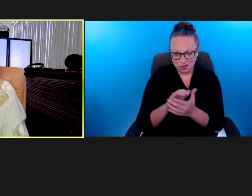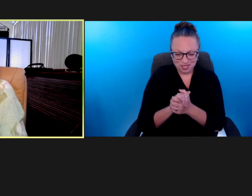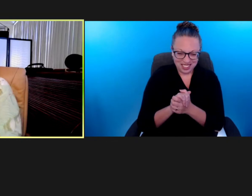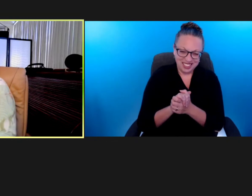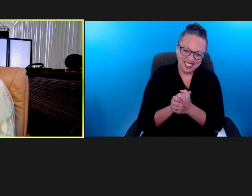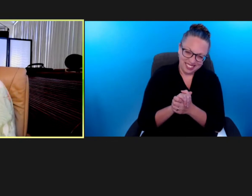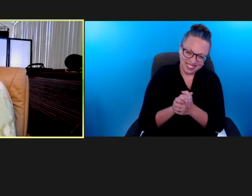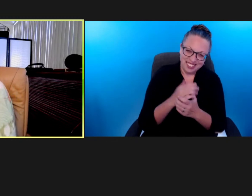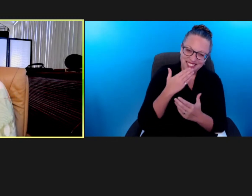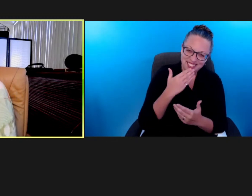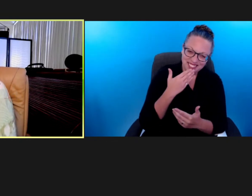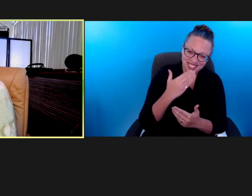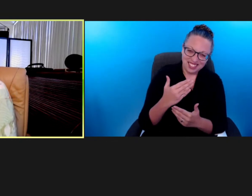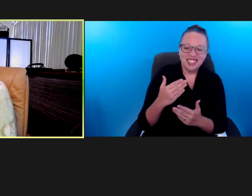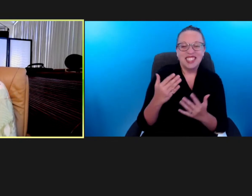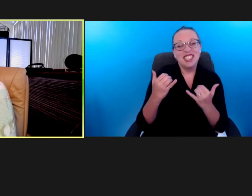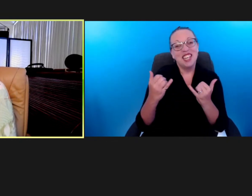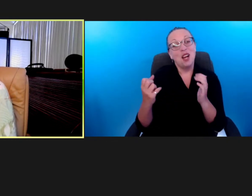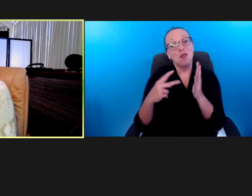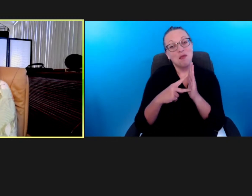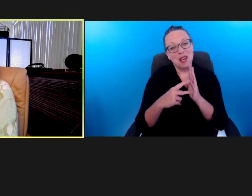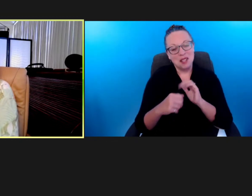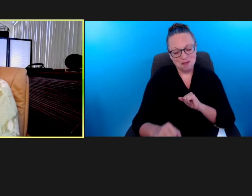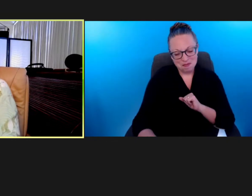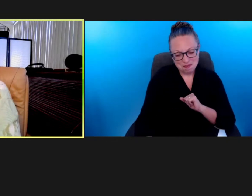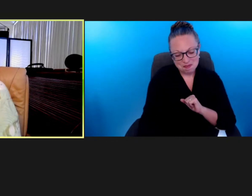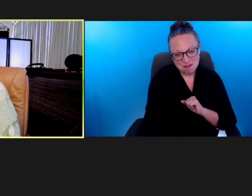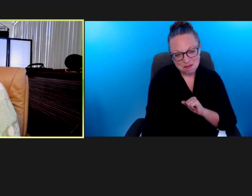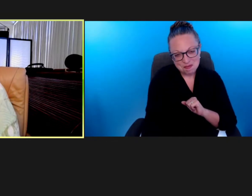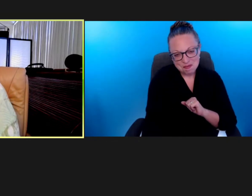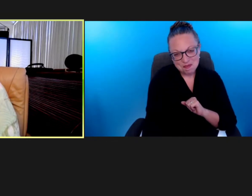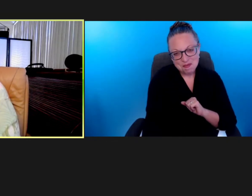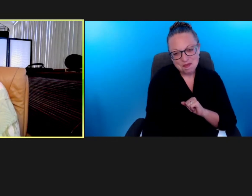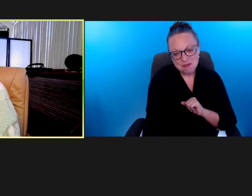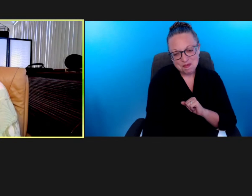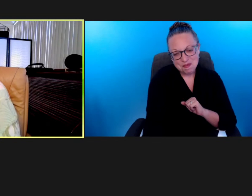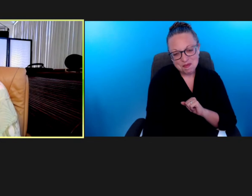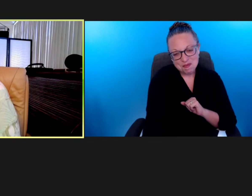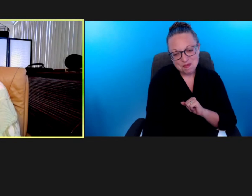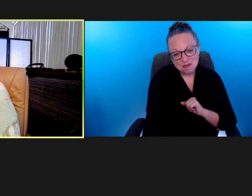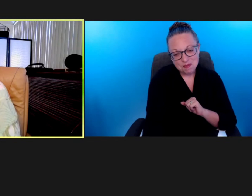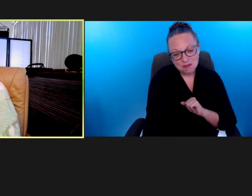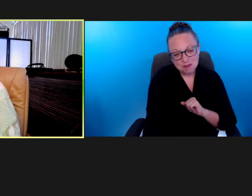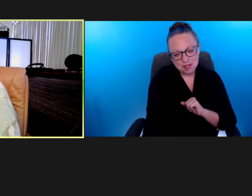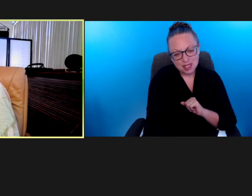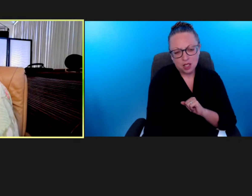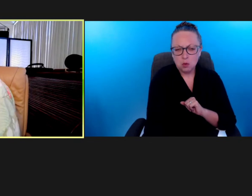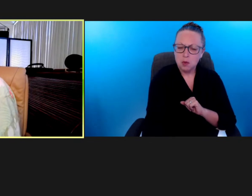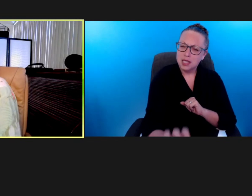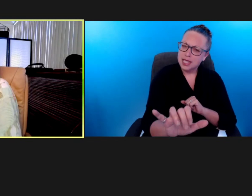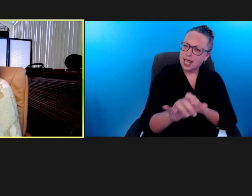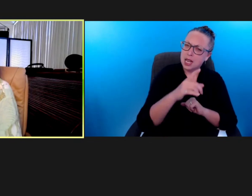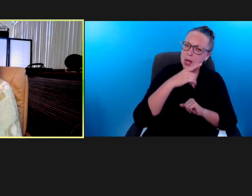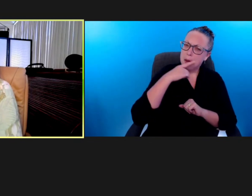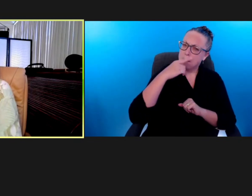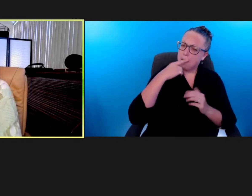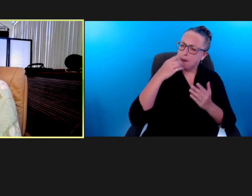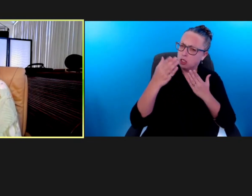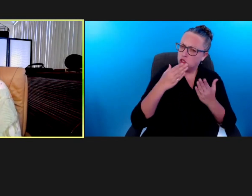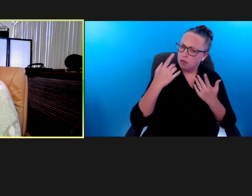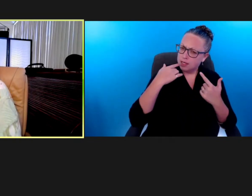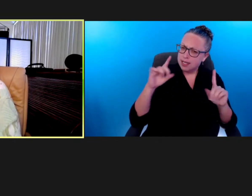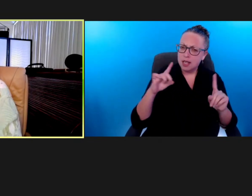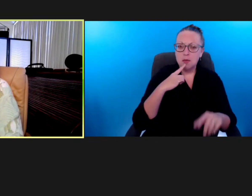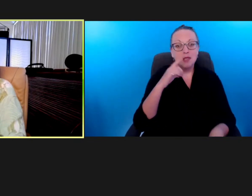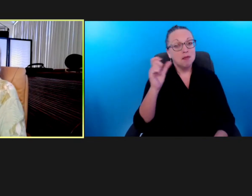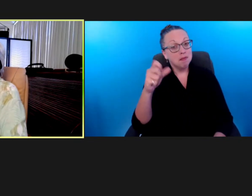Okay. We're back. Now, was that a public service announcement also? Yeah, the song was also a